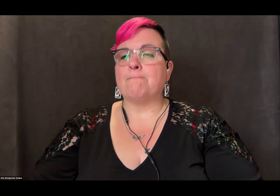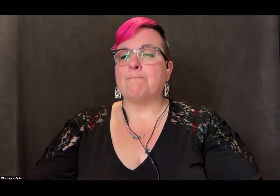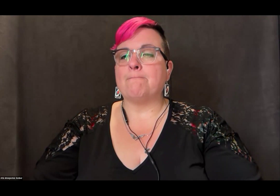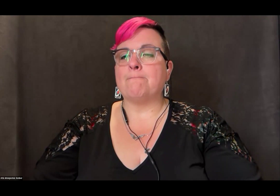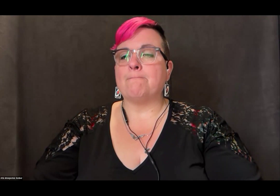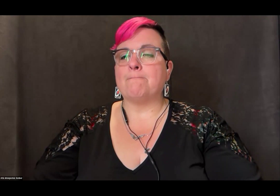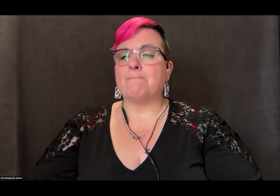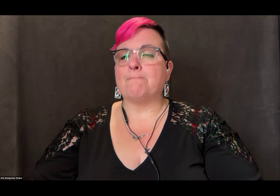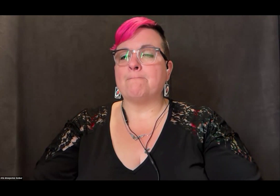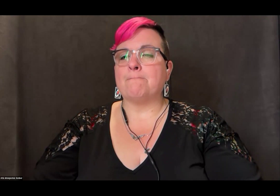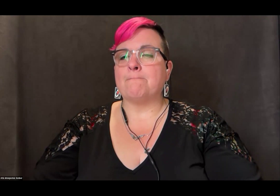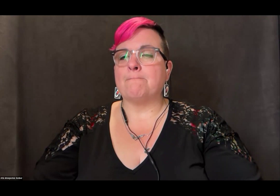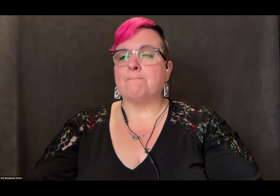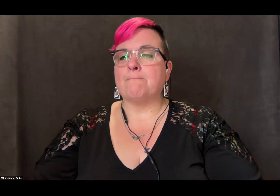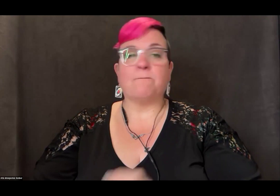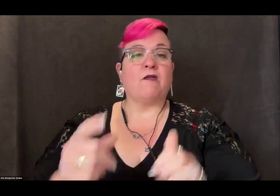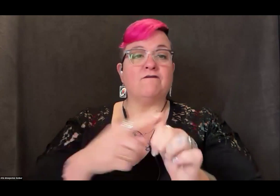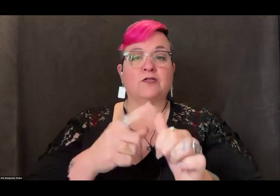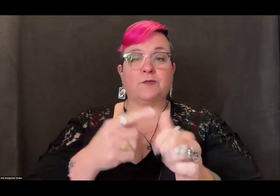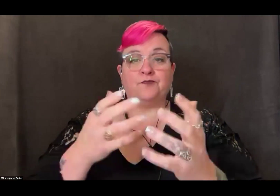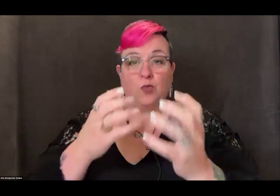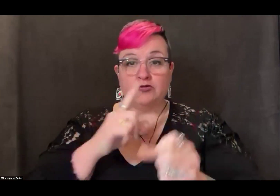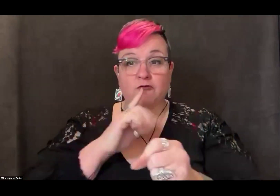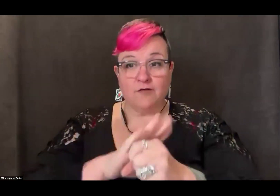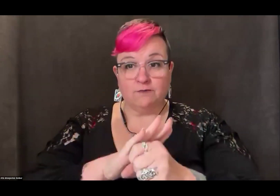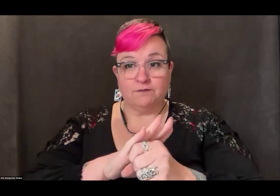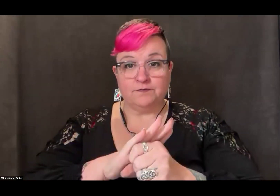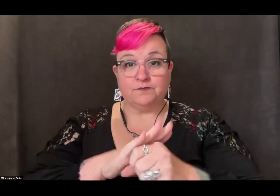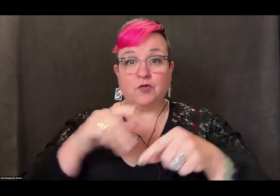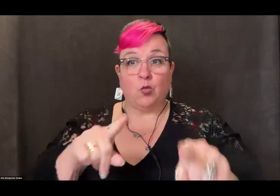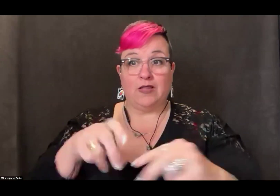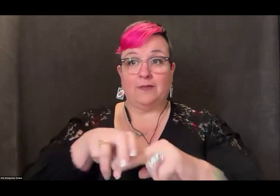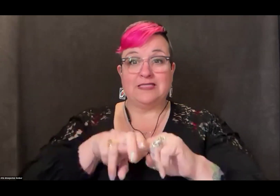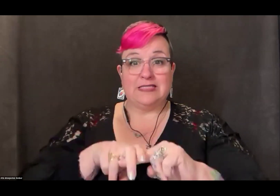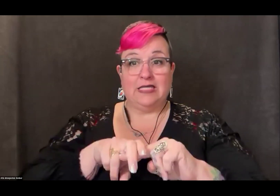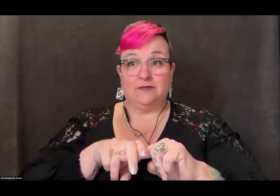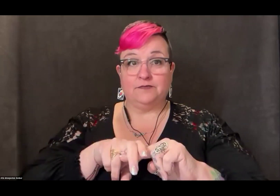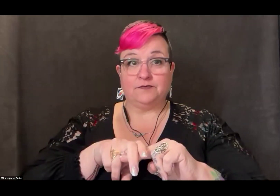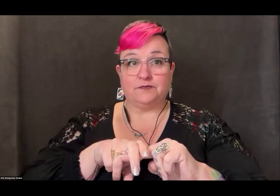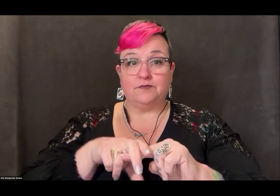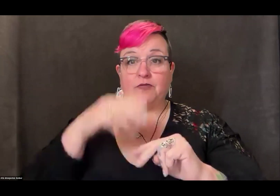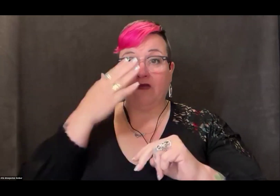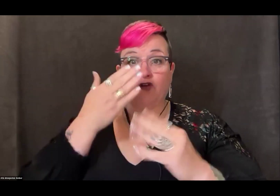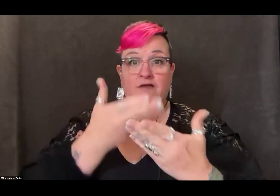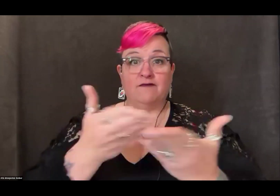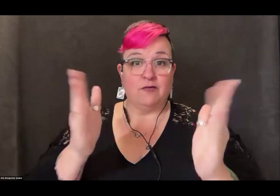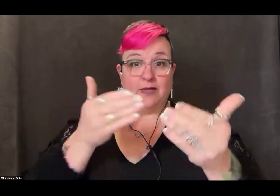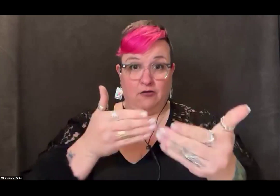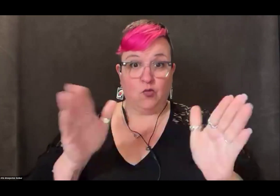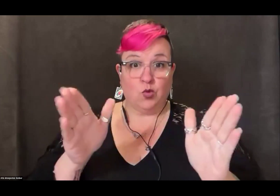So, first of all, I want to confirm that while I'm sitting here in front of everybody in the